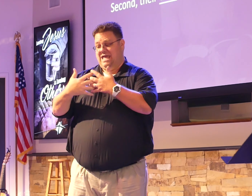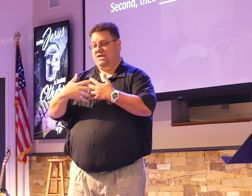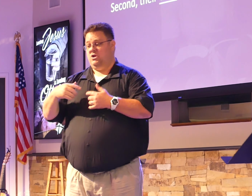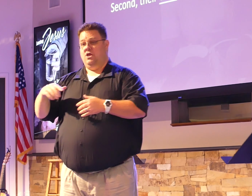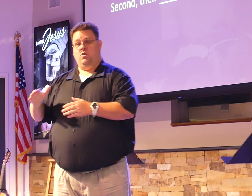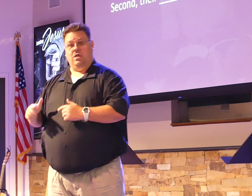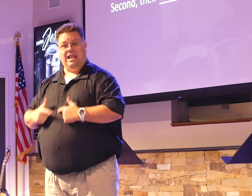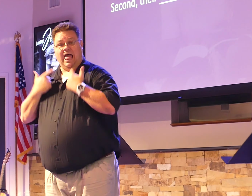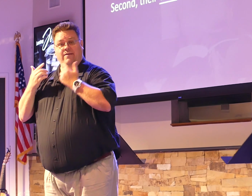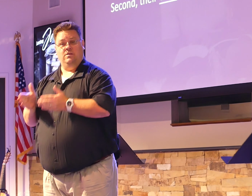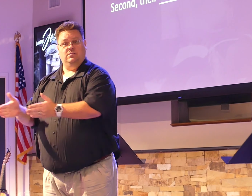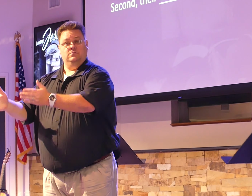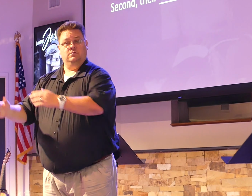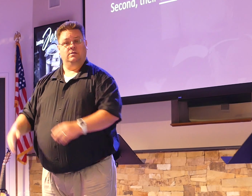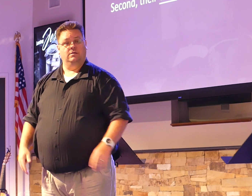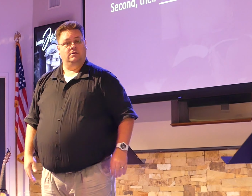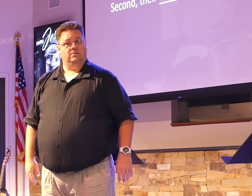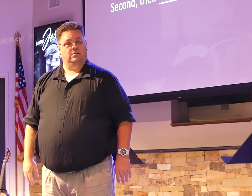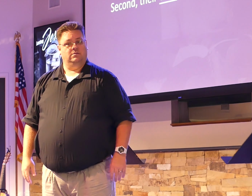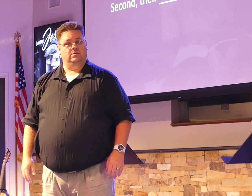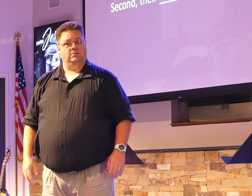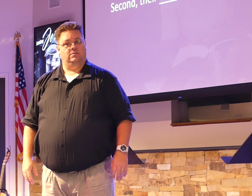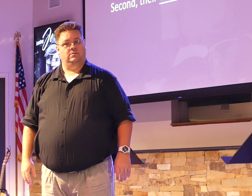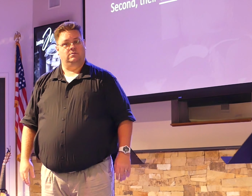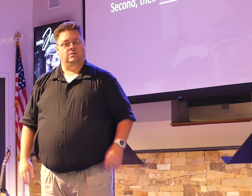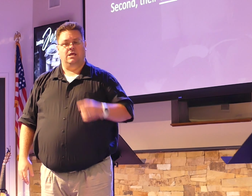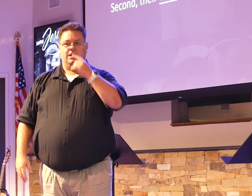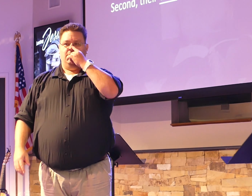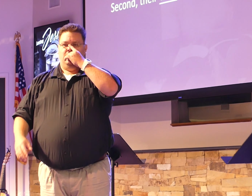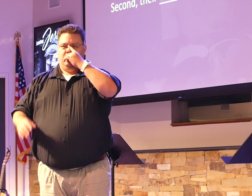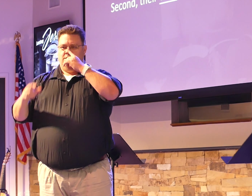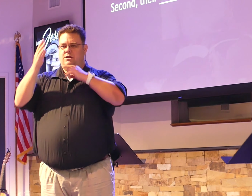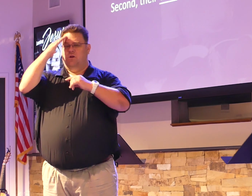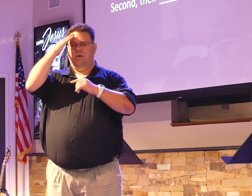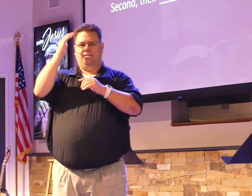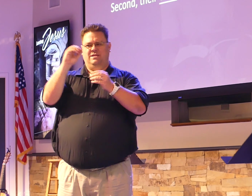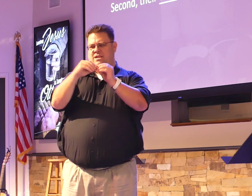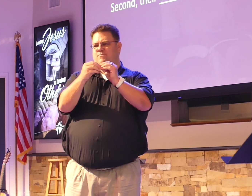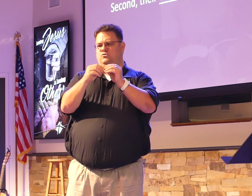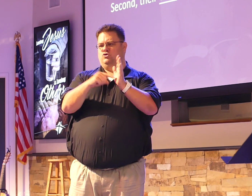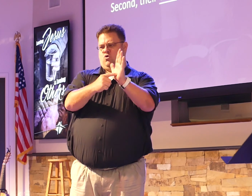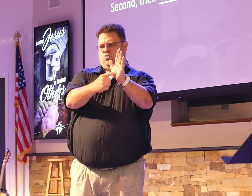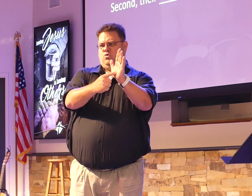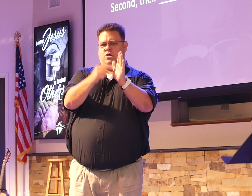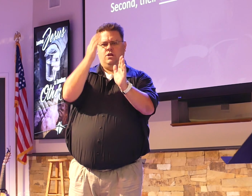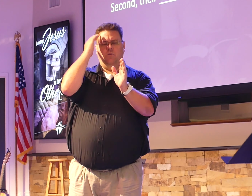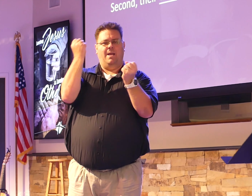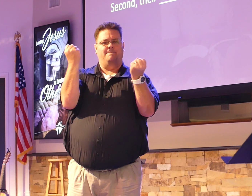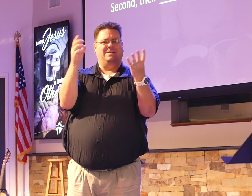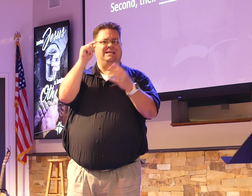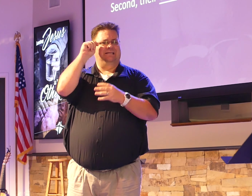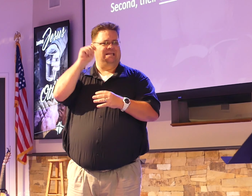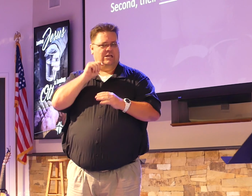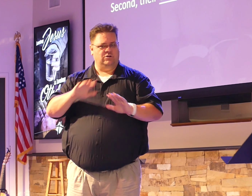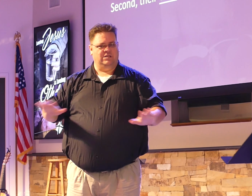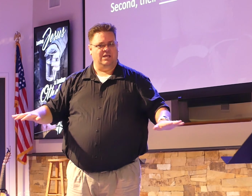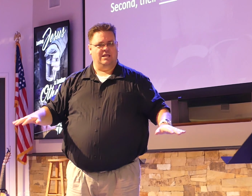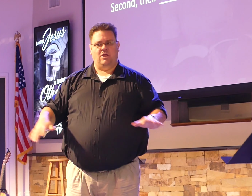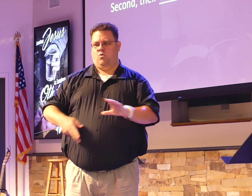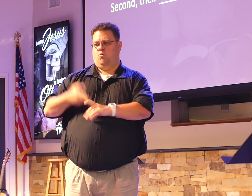Now, statistics show, you know why many kids and teenagers, you know why they abandon the church when they get